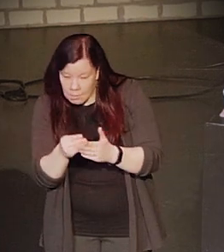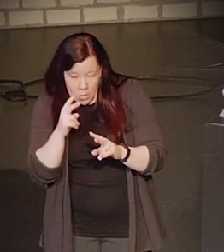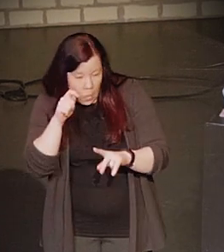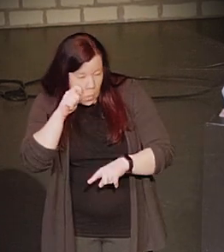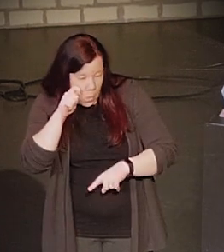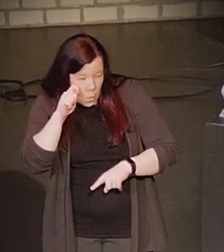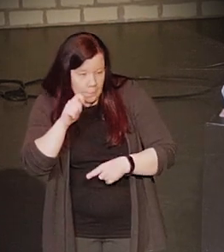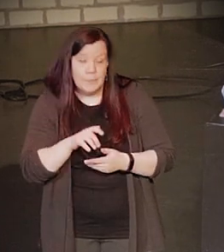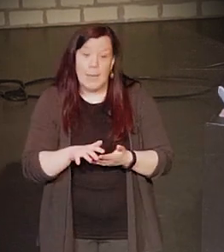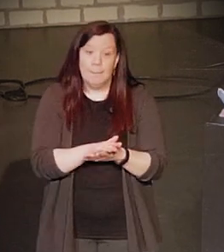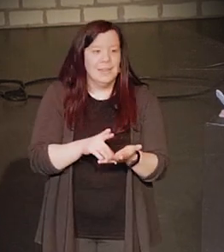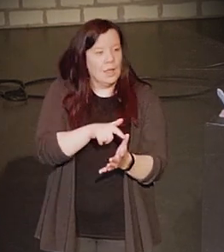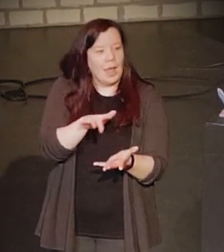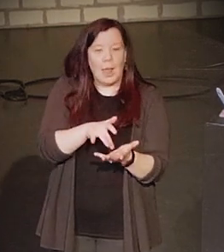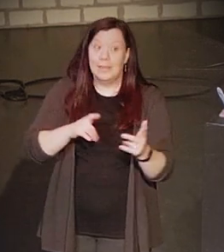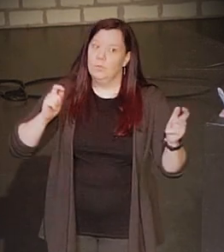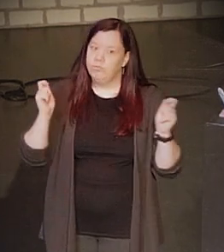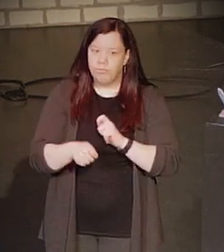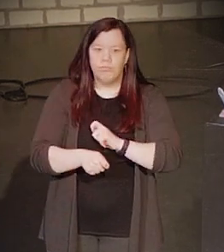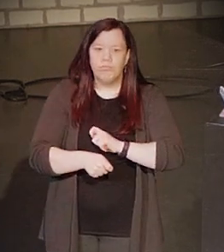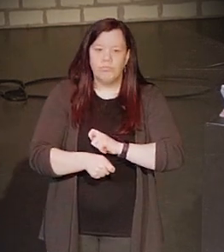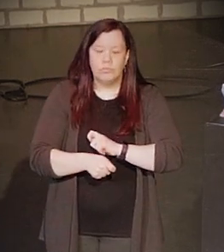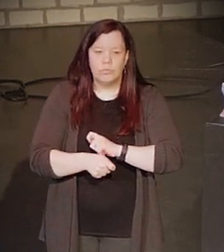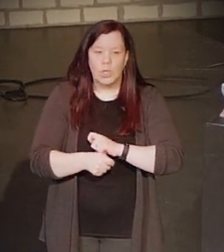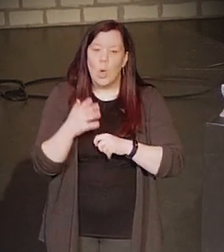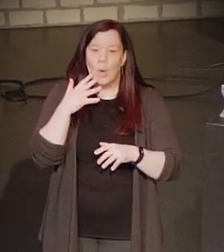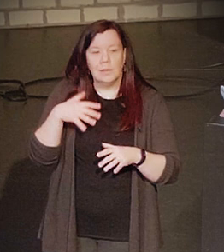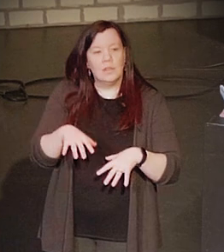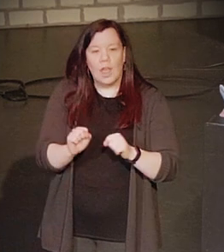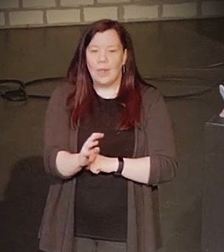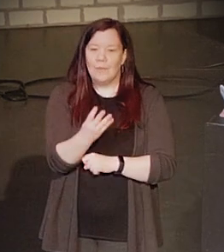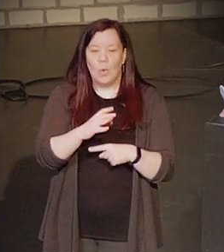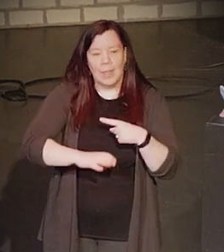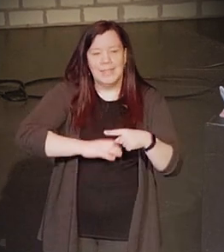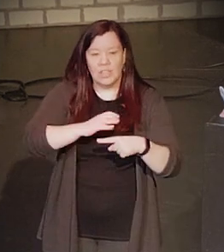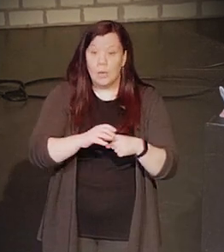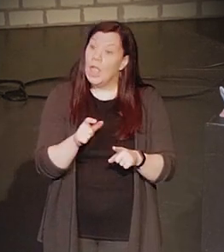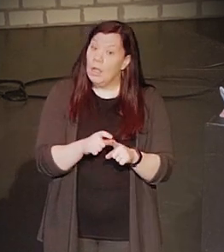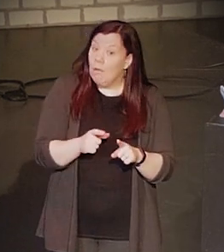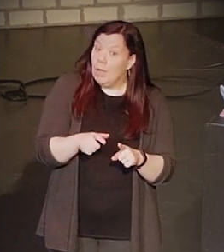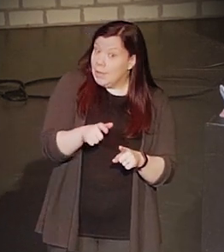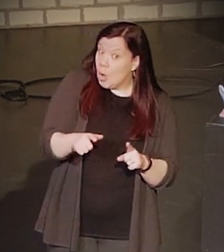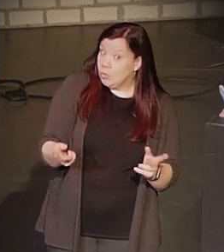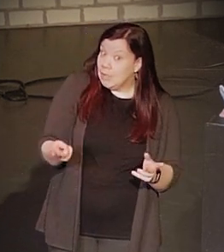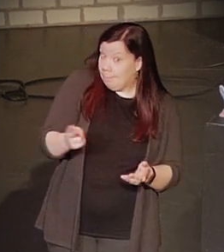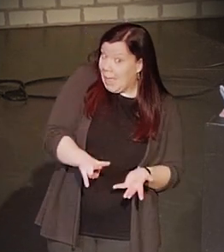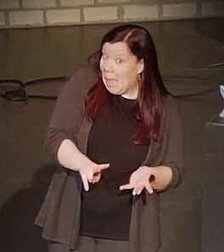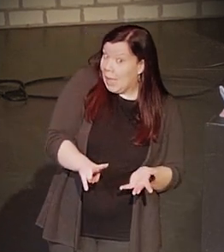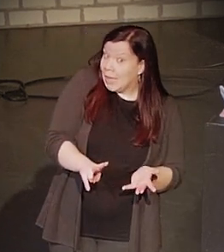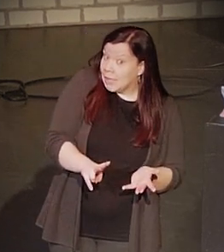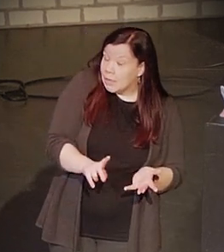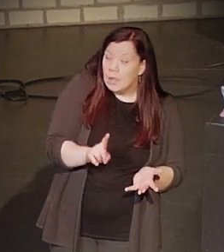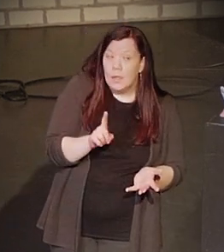very different place. As Athens entered into the 4th century, it had its precious democracy back, but that meant kind of